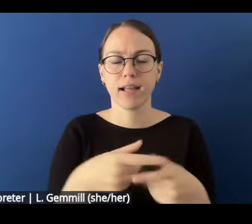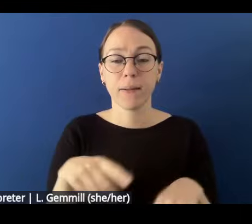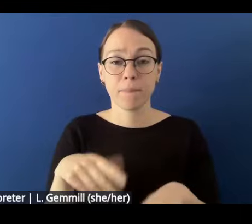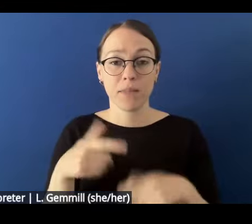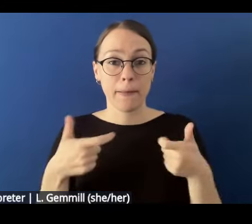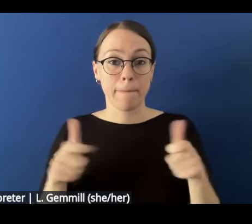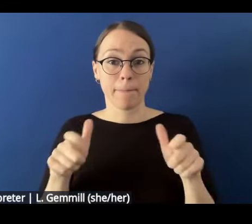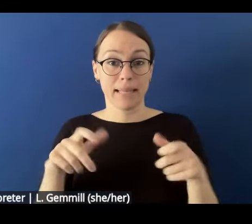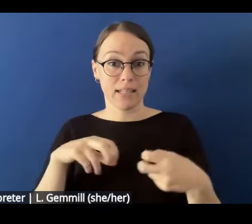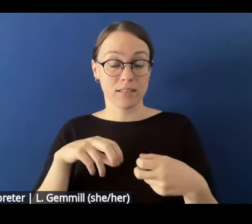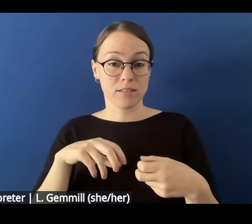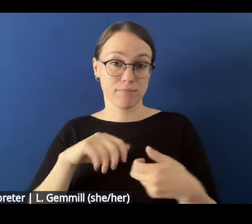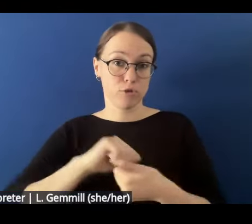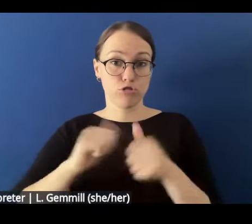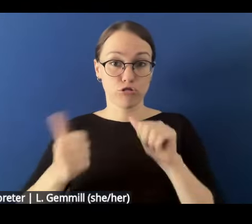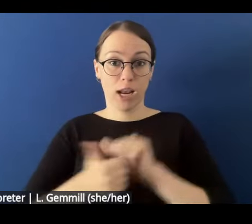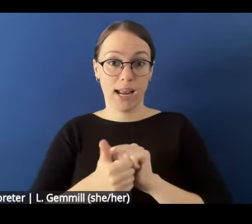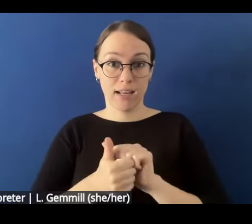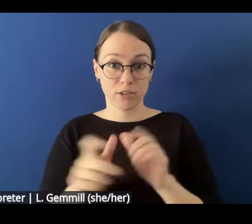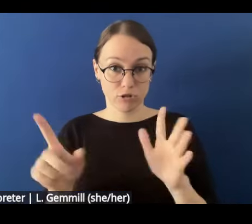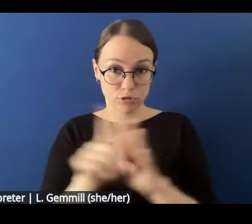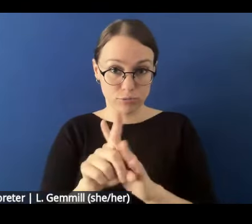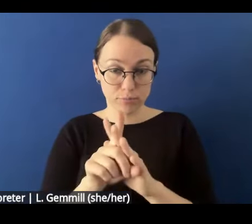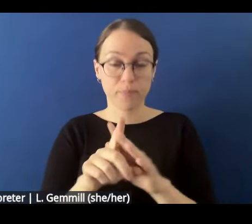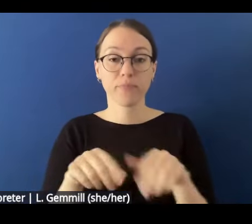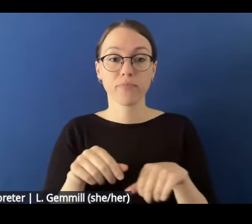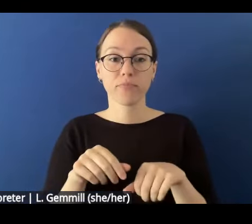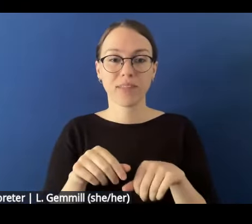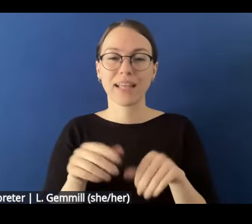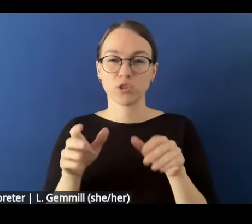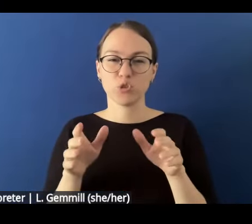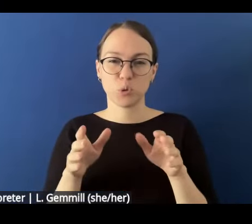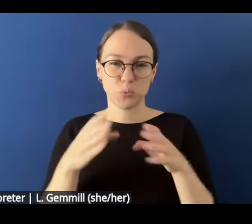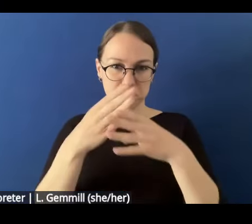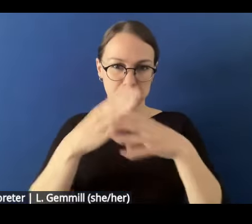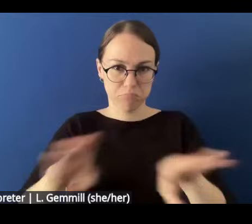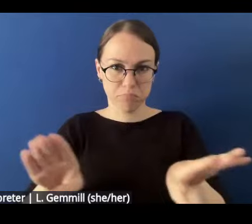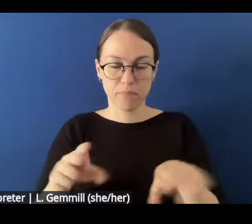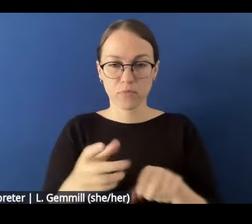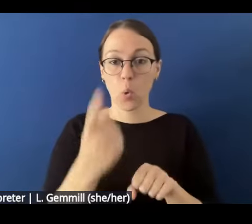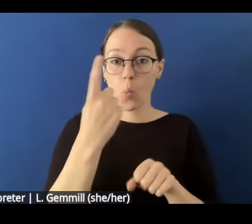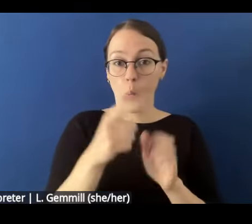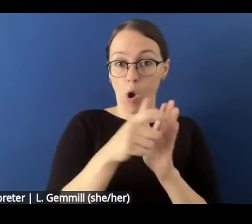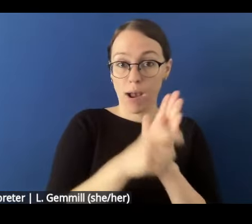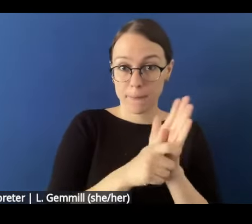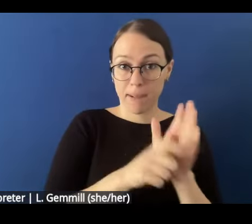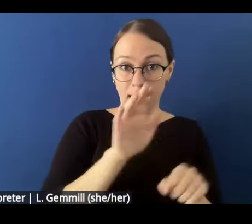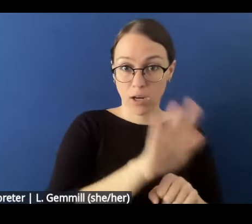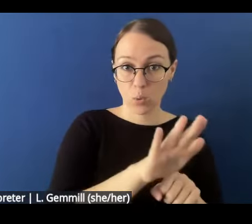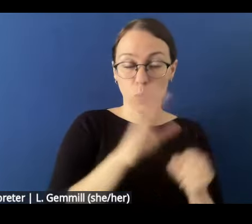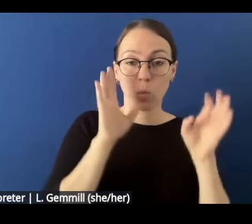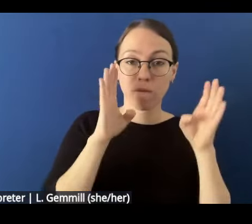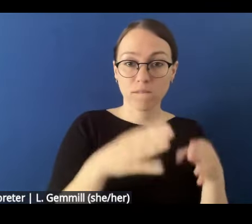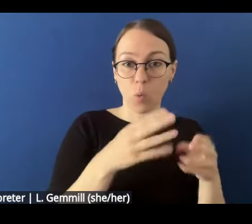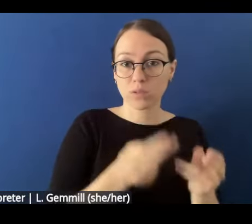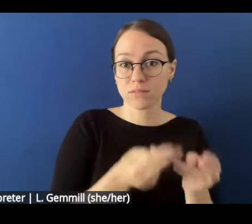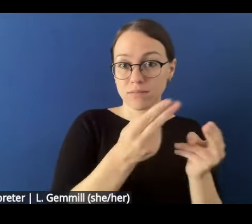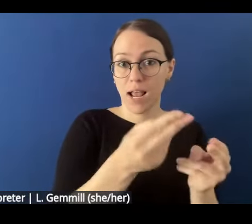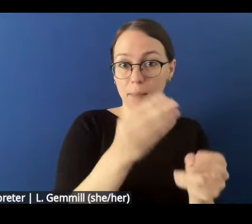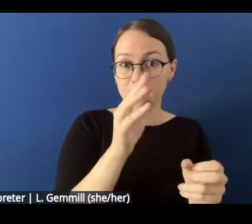done, our recommendation is to break those back up and have one manual that's focused on nominating petitions for partisan